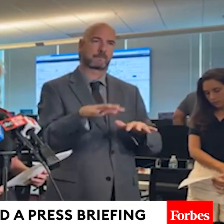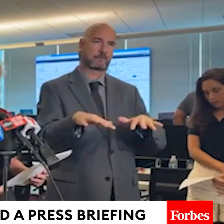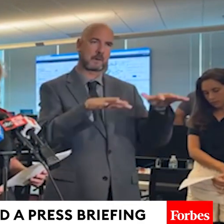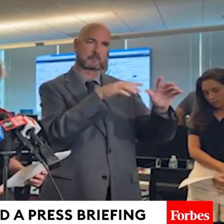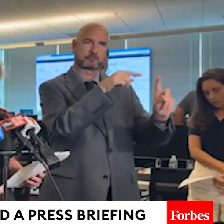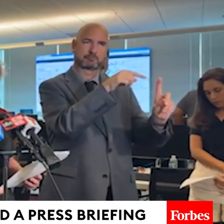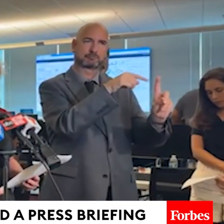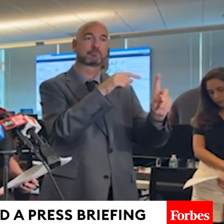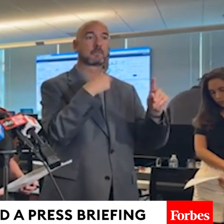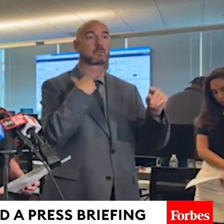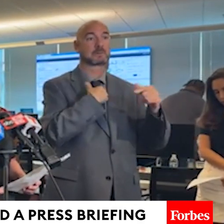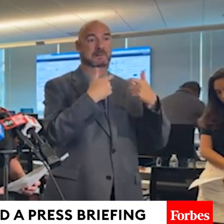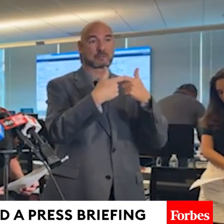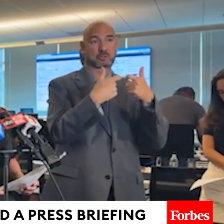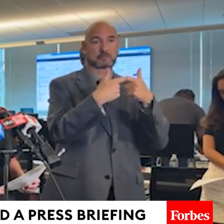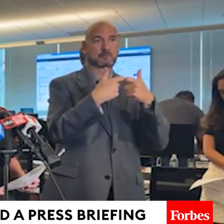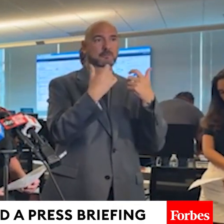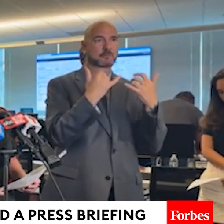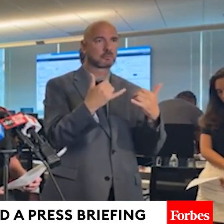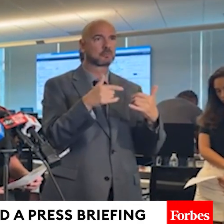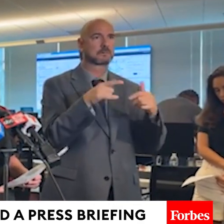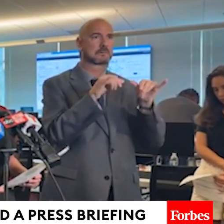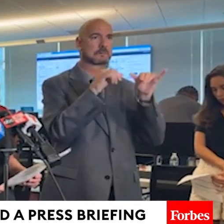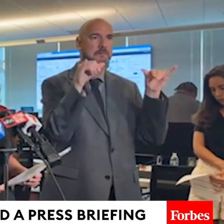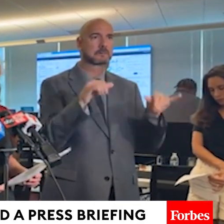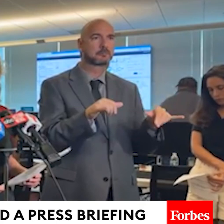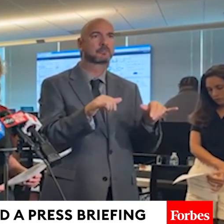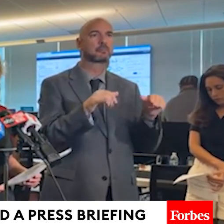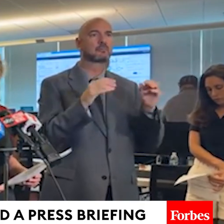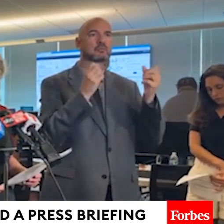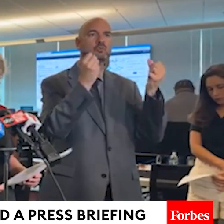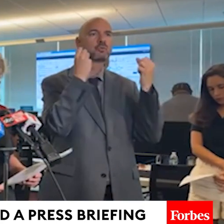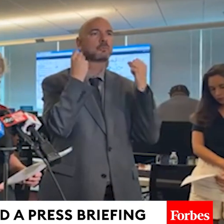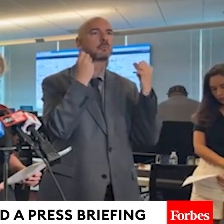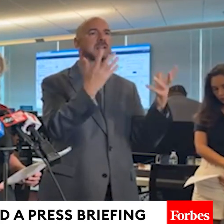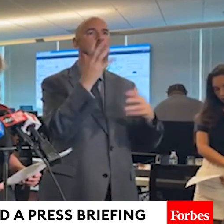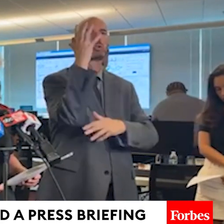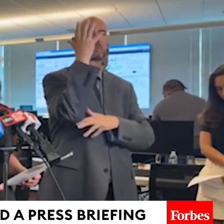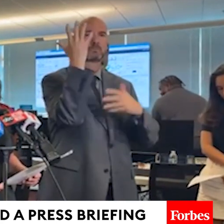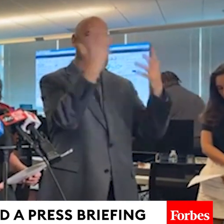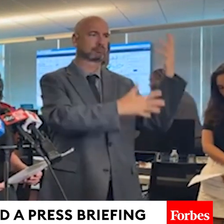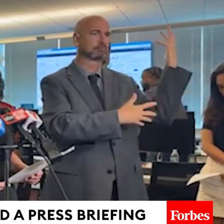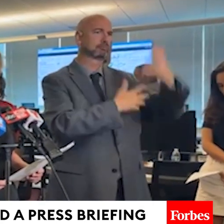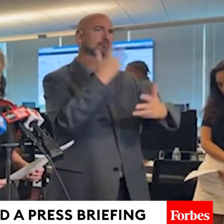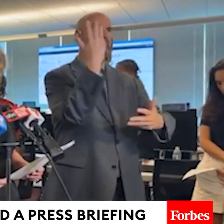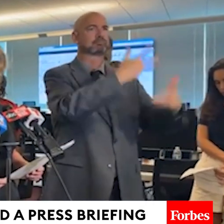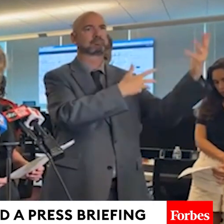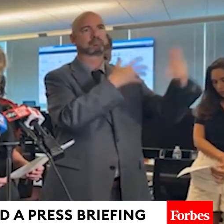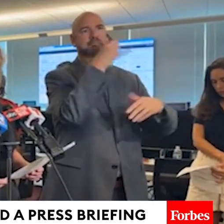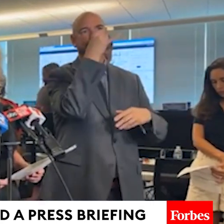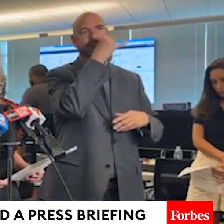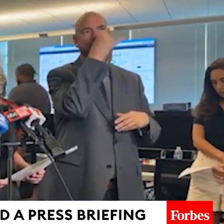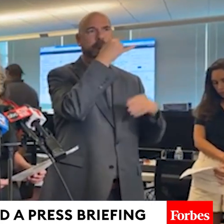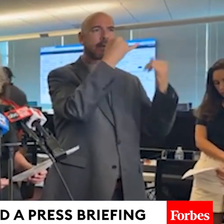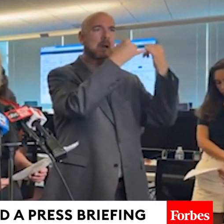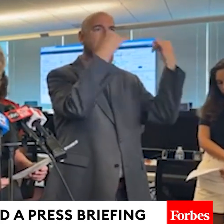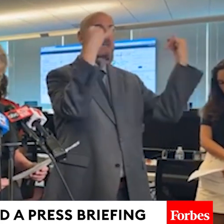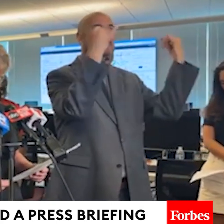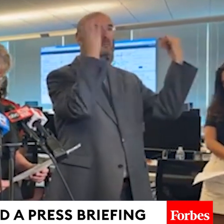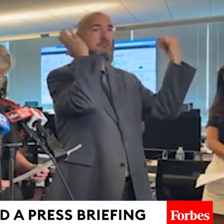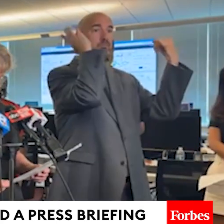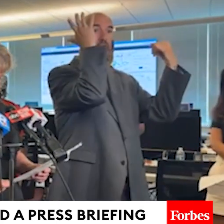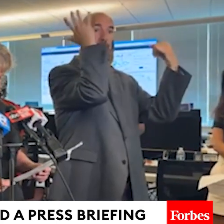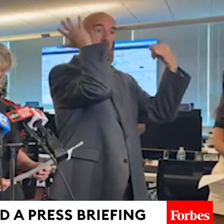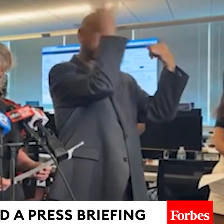infrastructure, a huge number of fallen trees, knocking down overhead power lines and